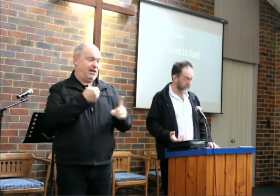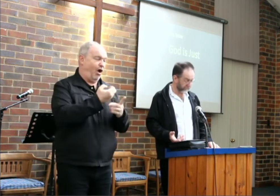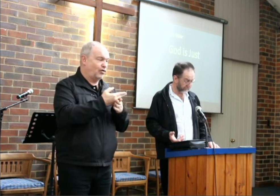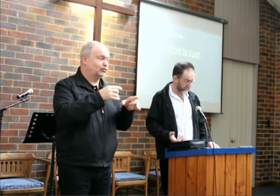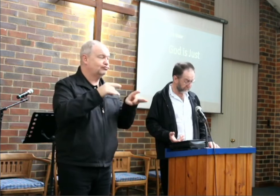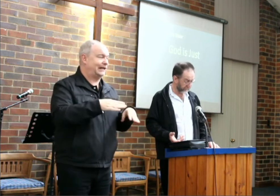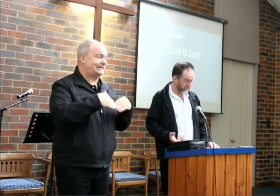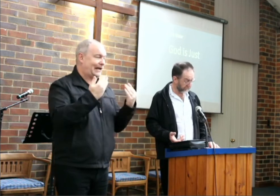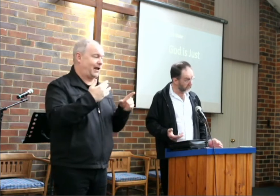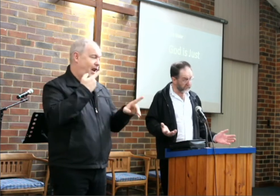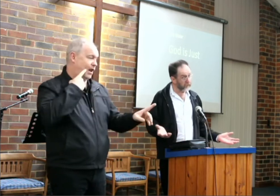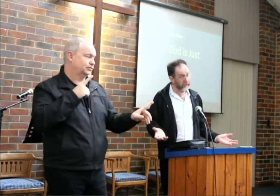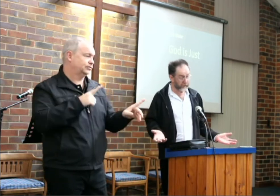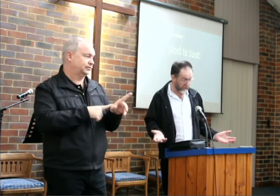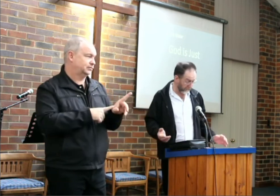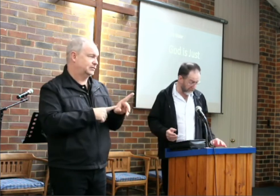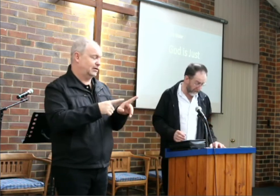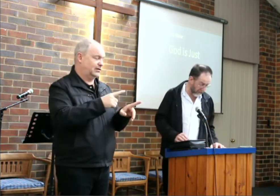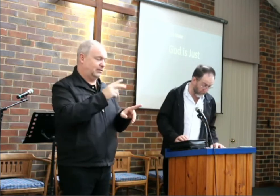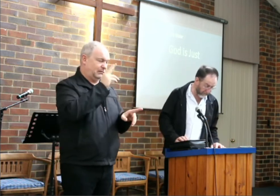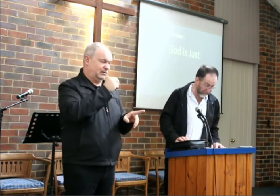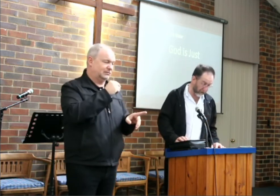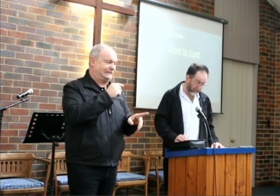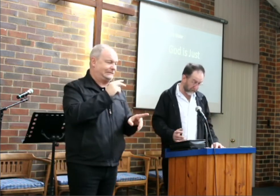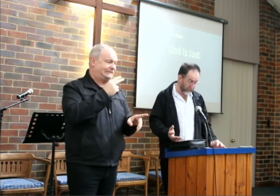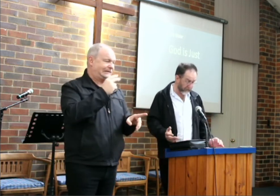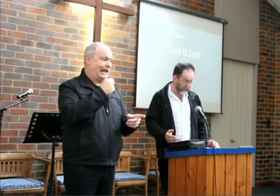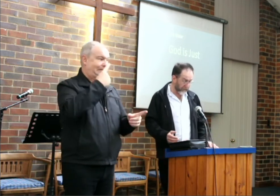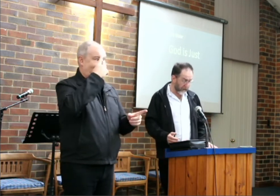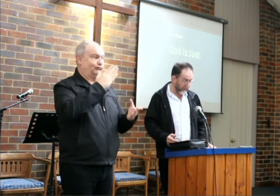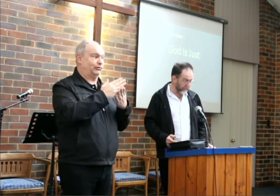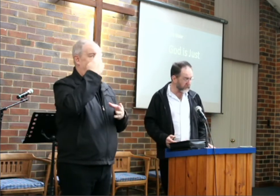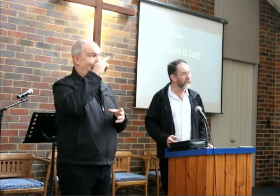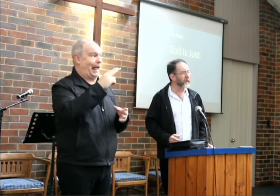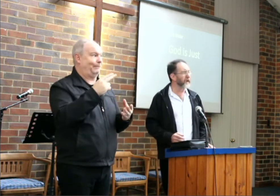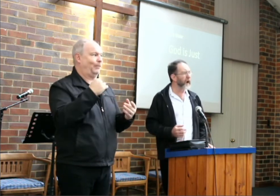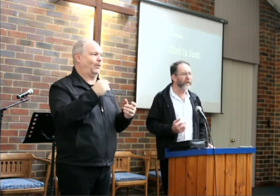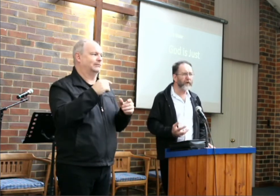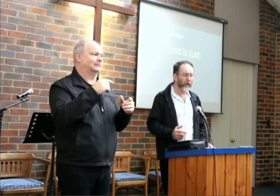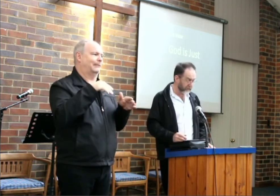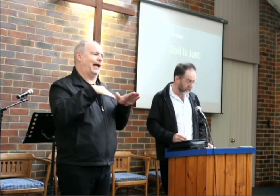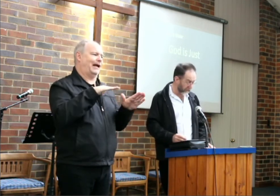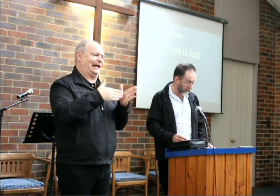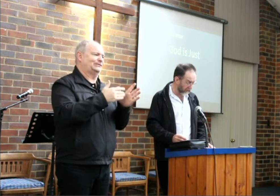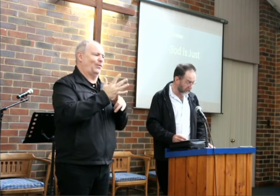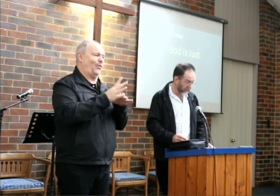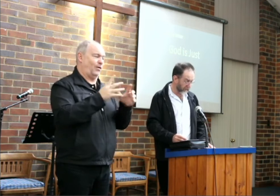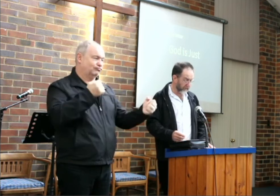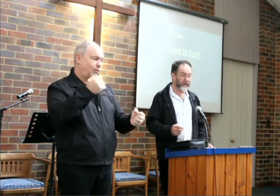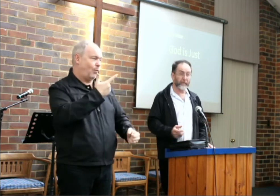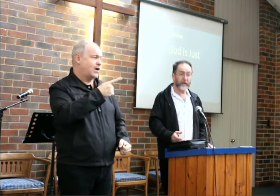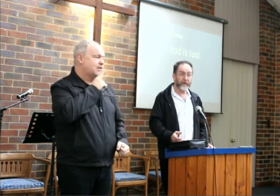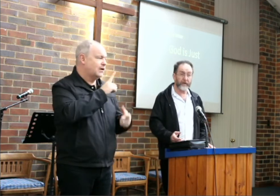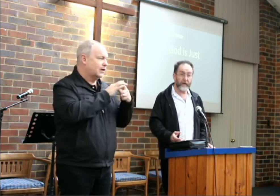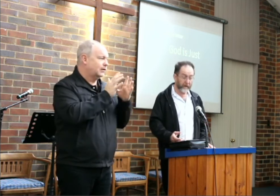year. The teen, who can't be identified for legal reasons, had been travelling at 100 kilometres per hour in